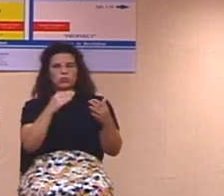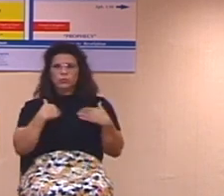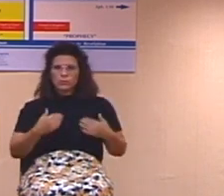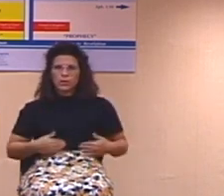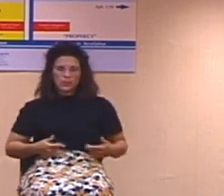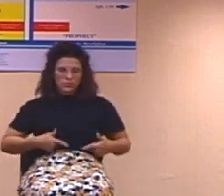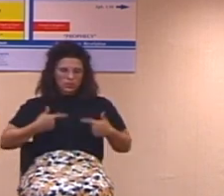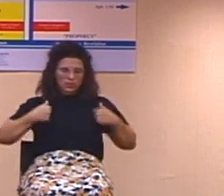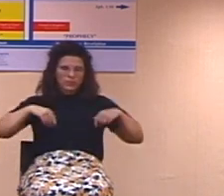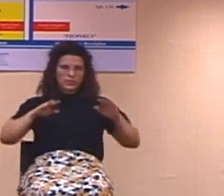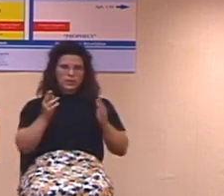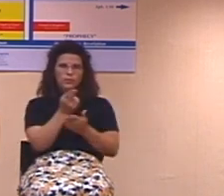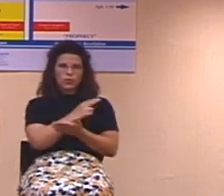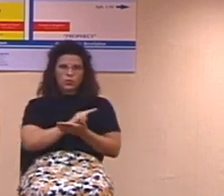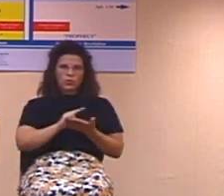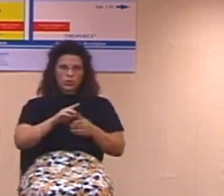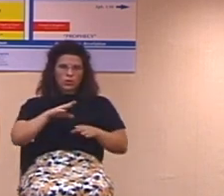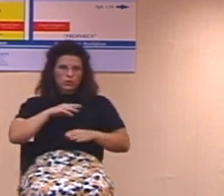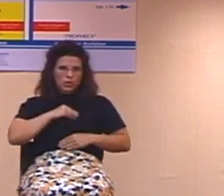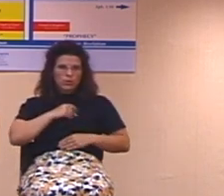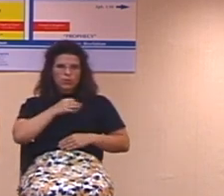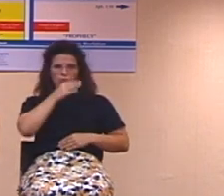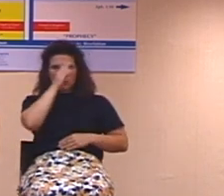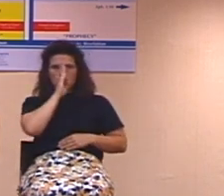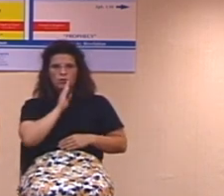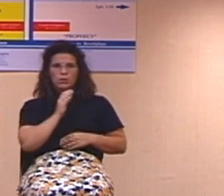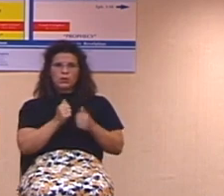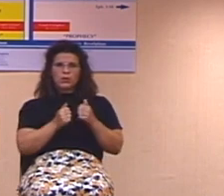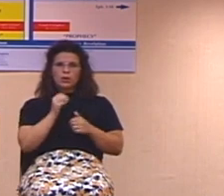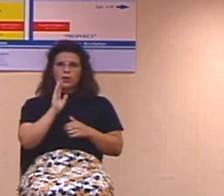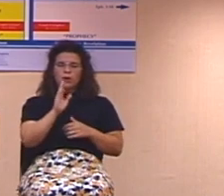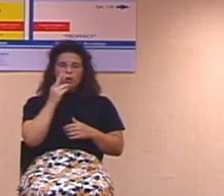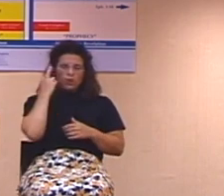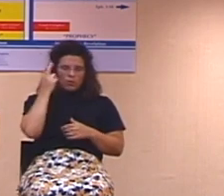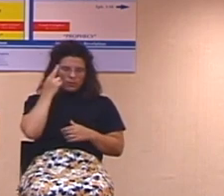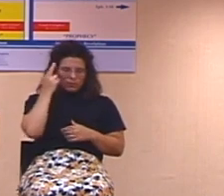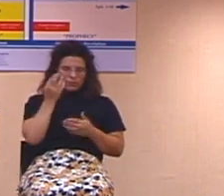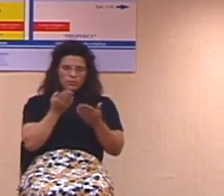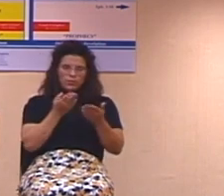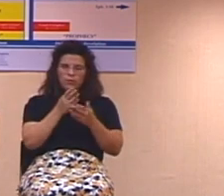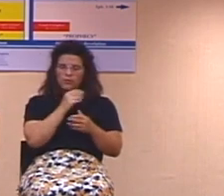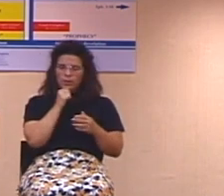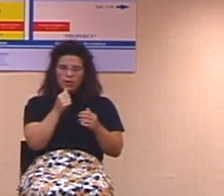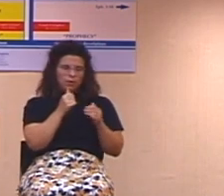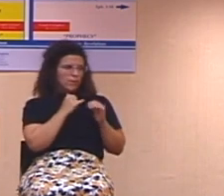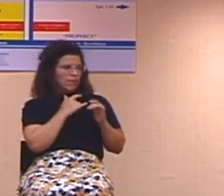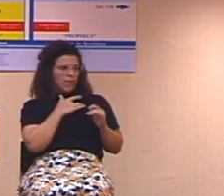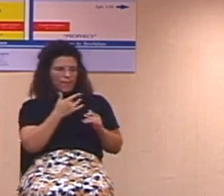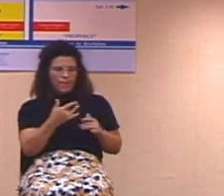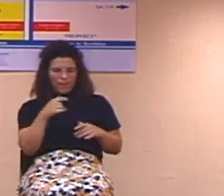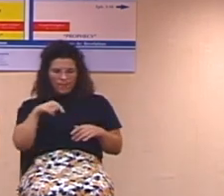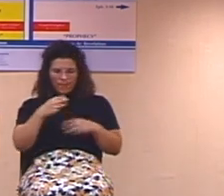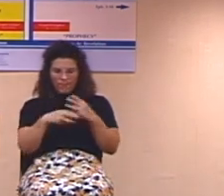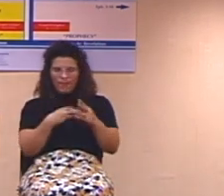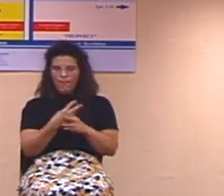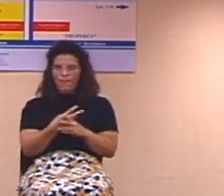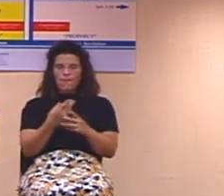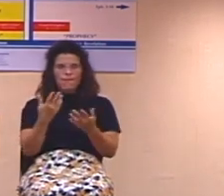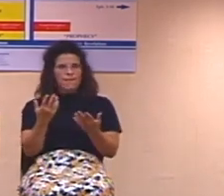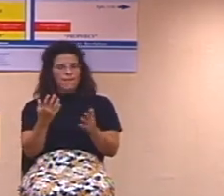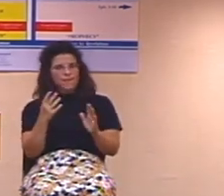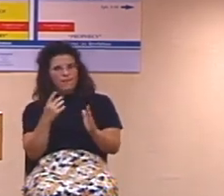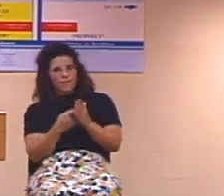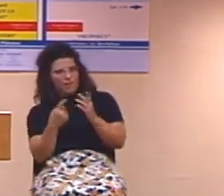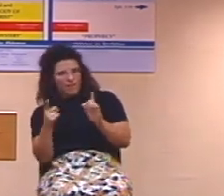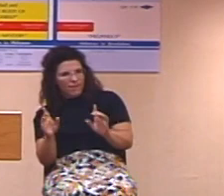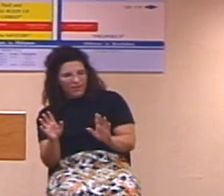a living sacrifice, holy, acceptable unto God, which is your reasonable service, and be not conformed to this world. Uh-oh, hang on. What